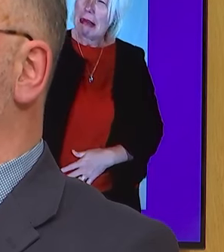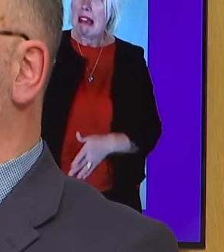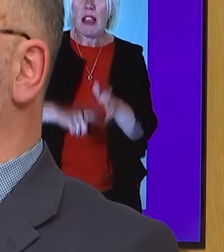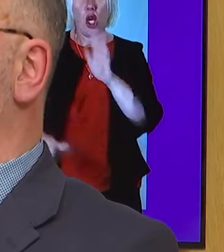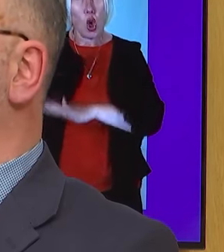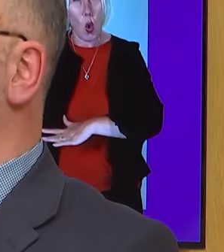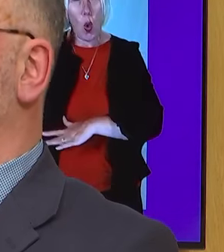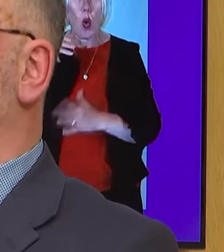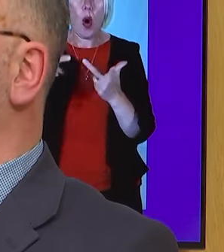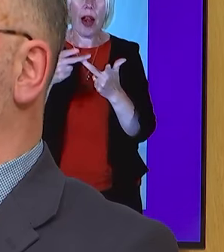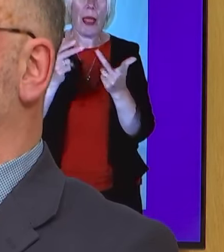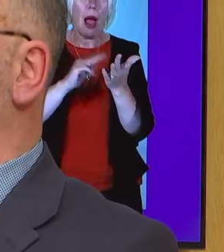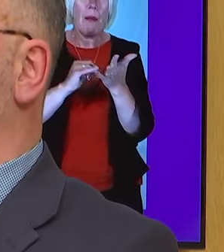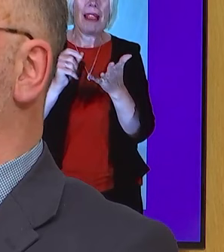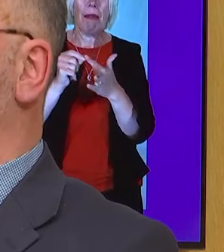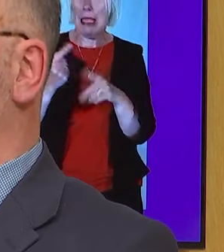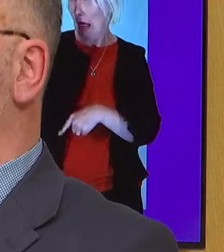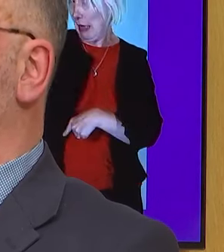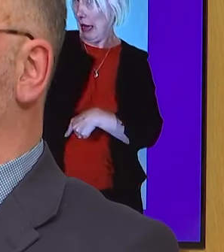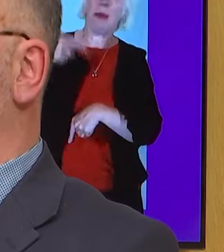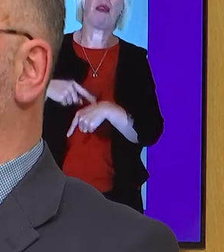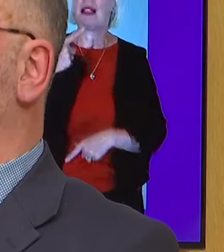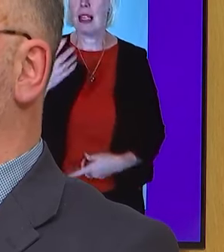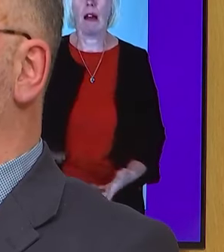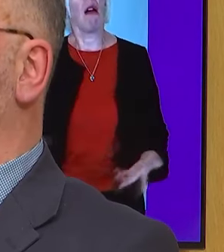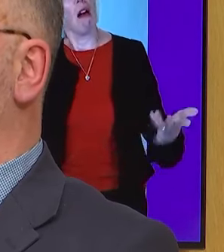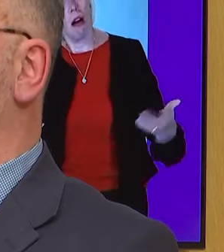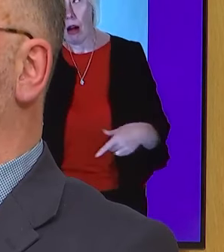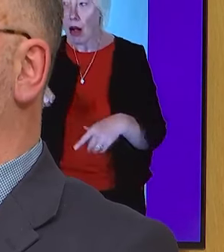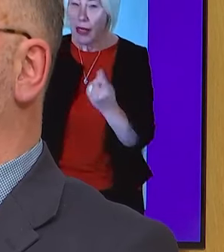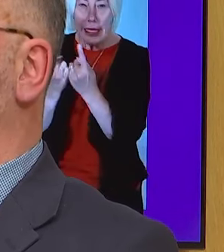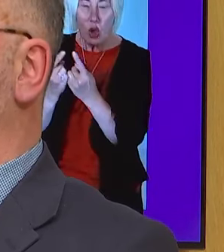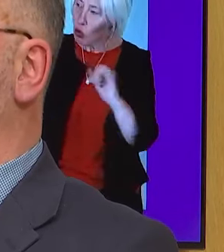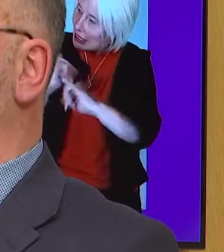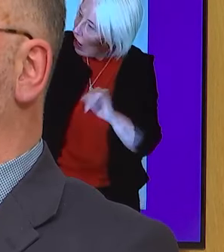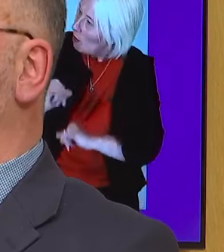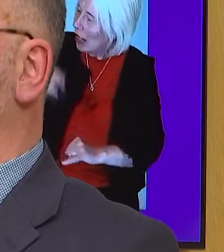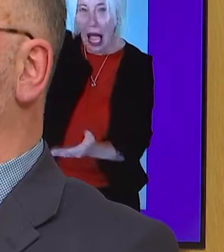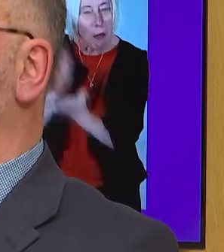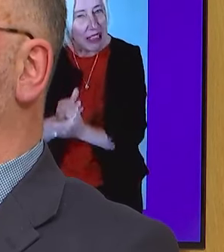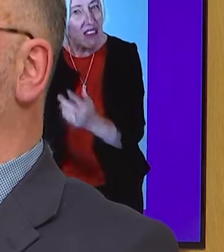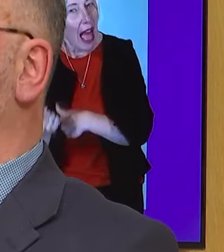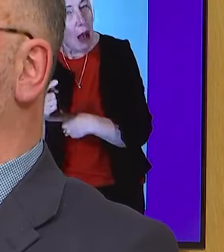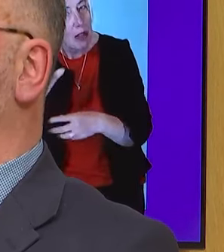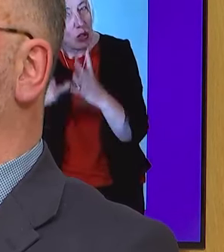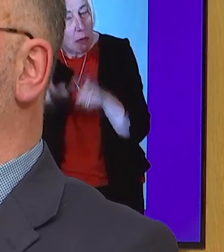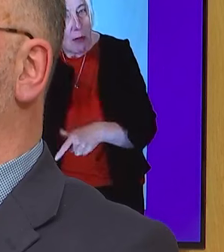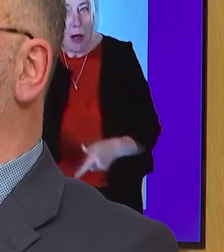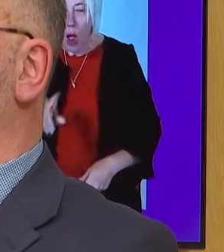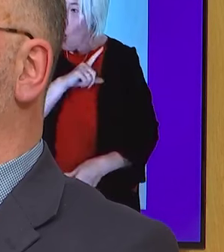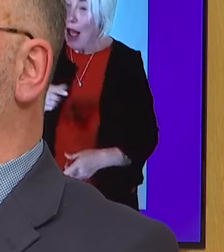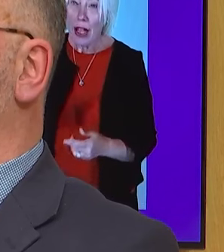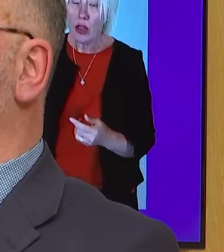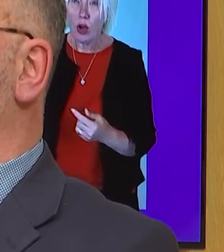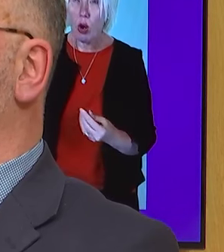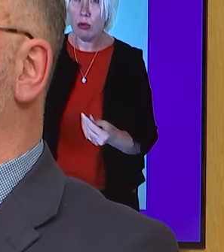time, who I won't name, said, God, these issues are terrible that I'm hearing about. I can't believe that's happening to disabled people. Why are they not beating my door down to